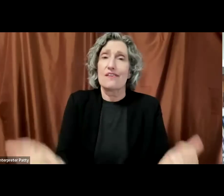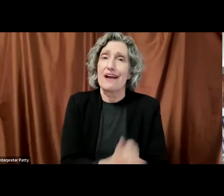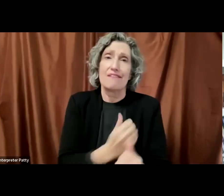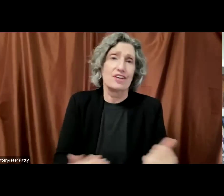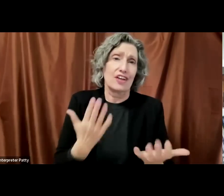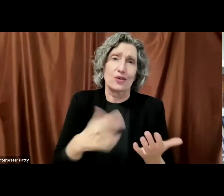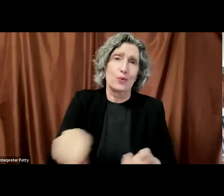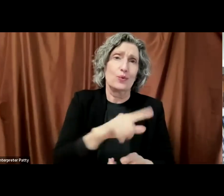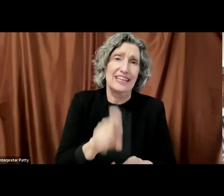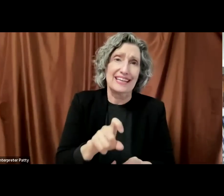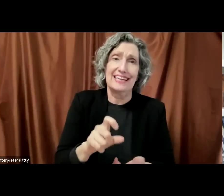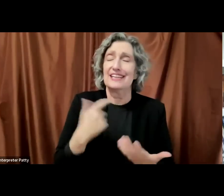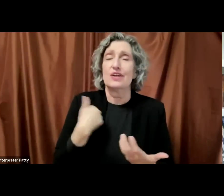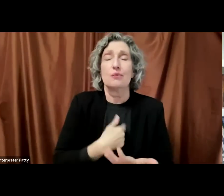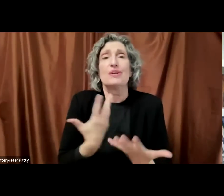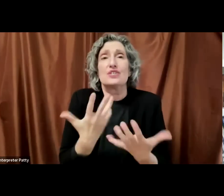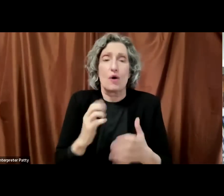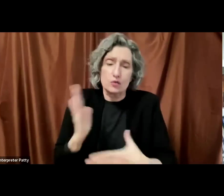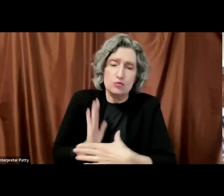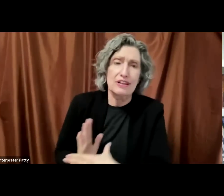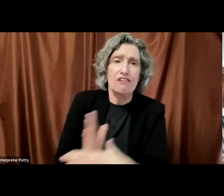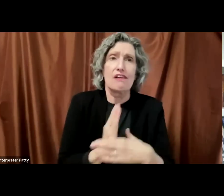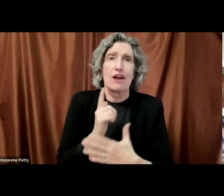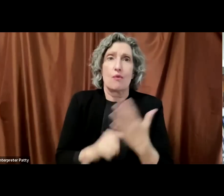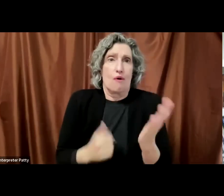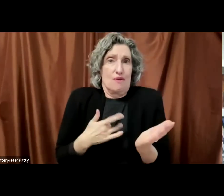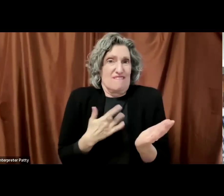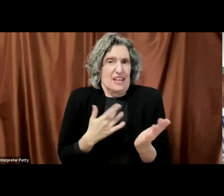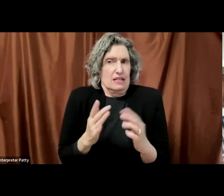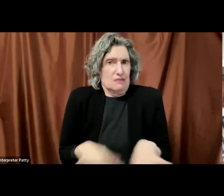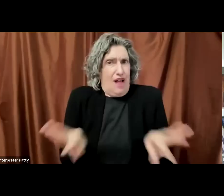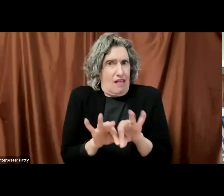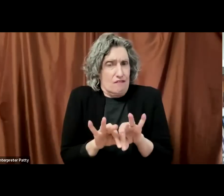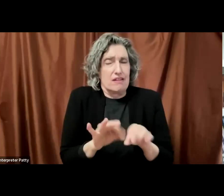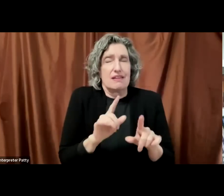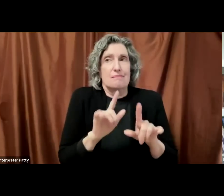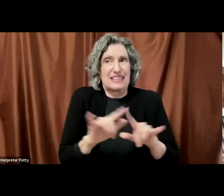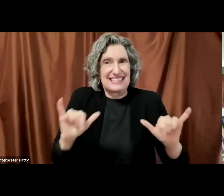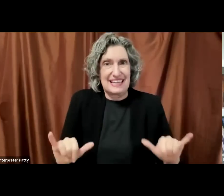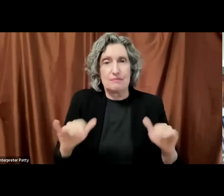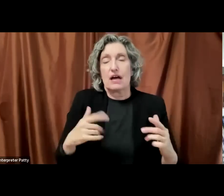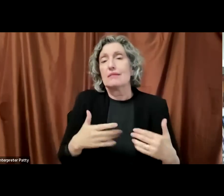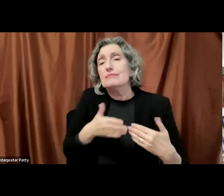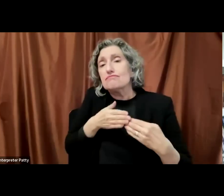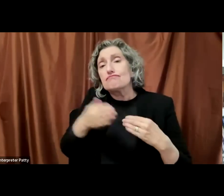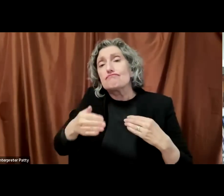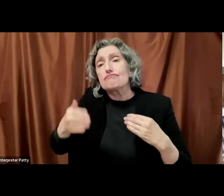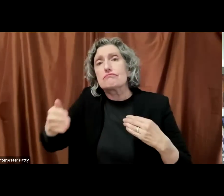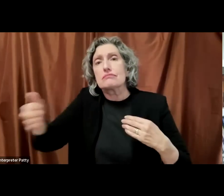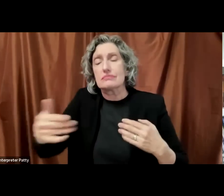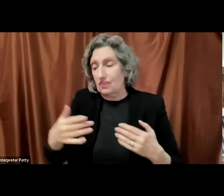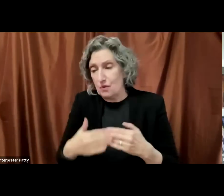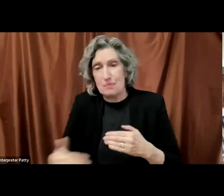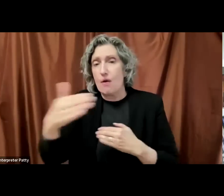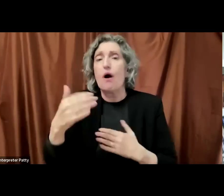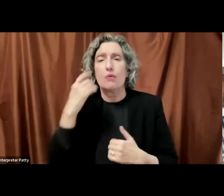relevant to you right now information on this webinar today, we'll also, in the days and weeks and months to come, we'll